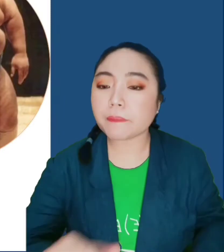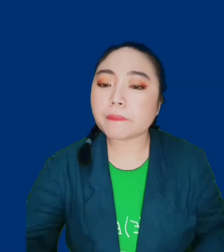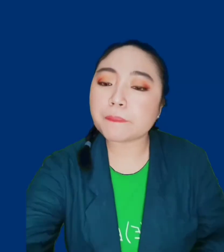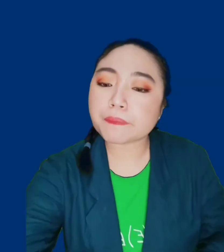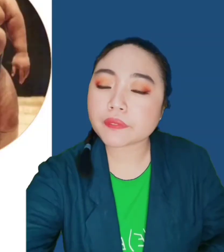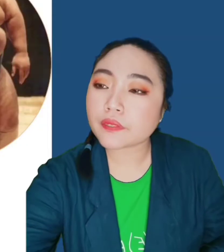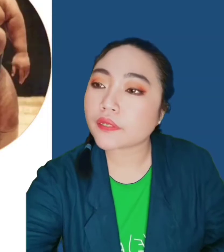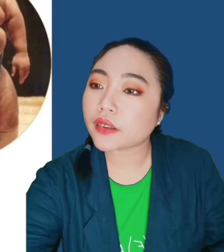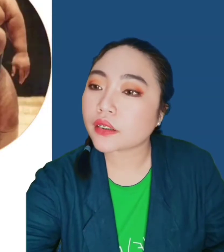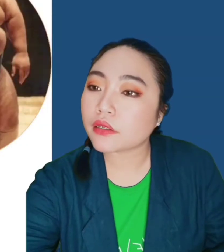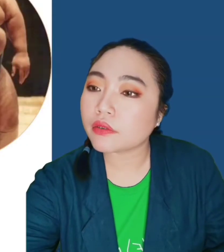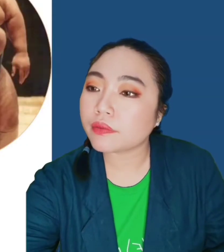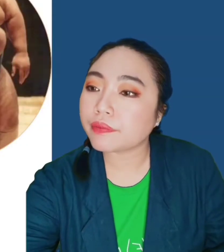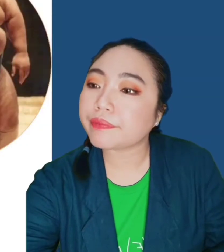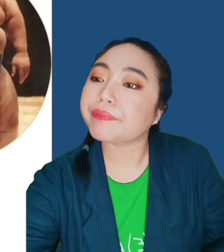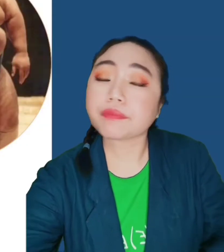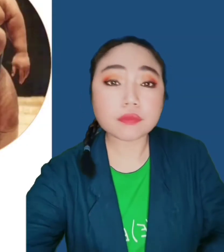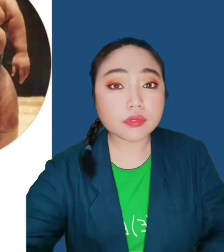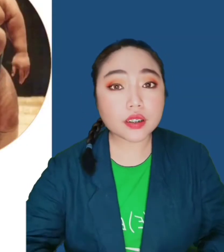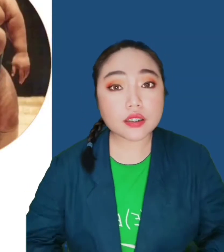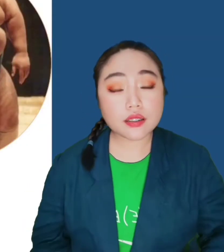Next.